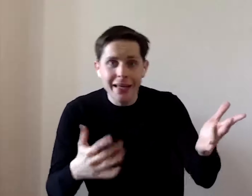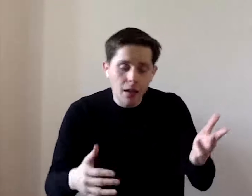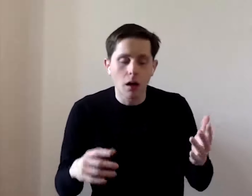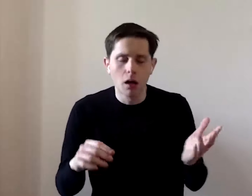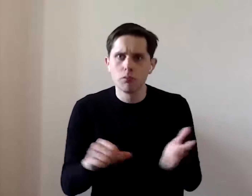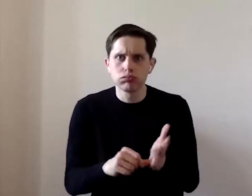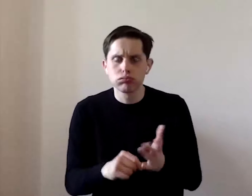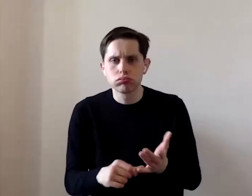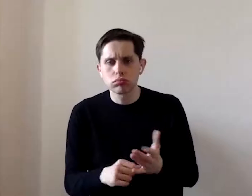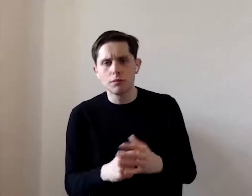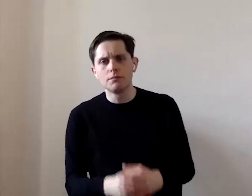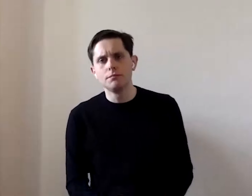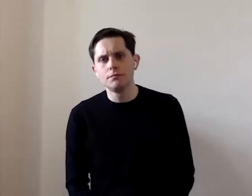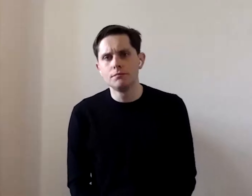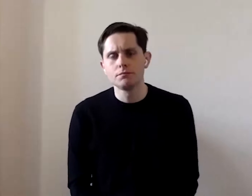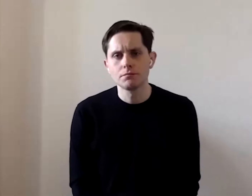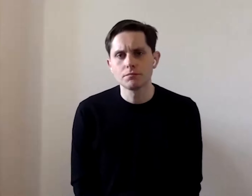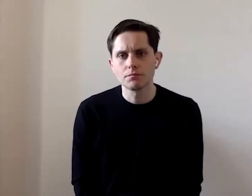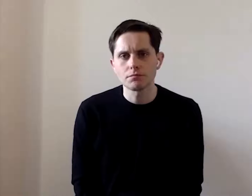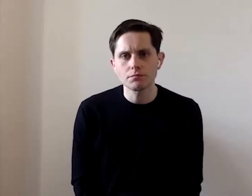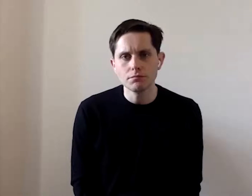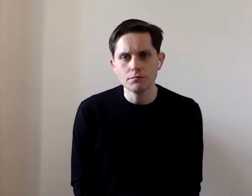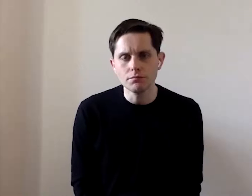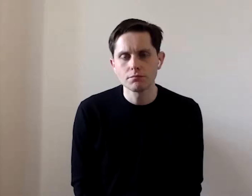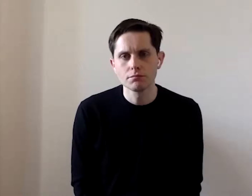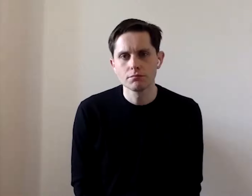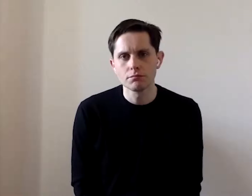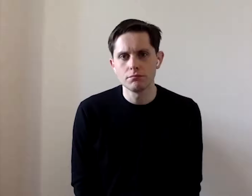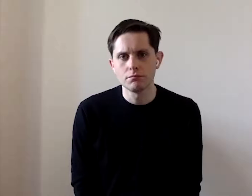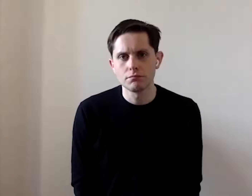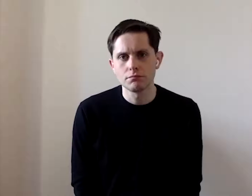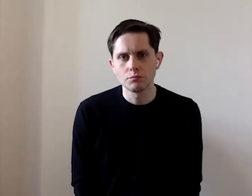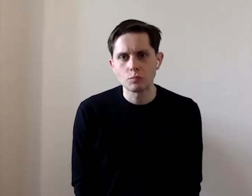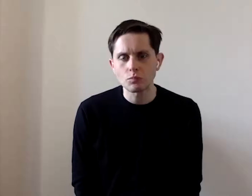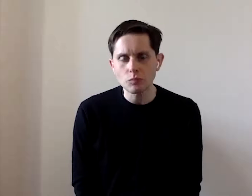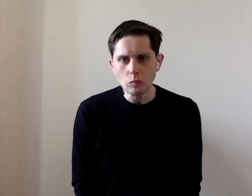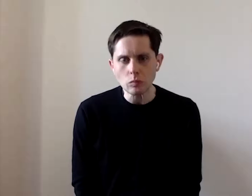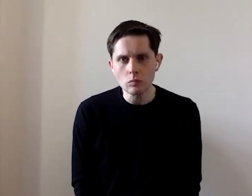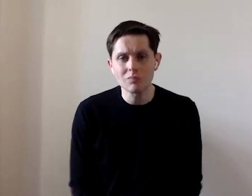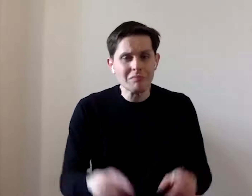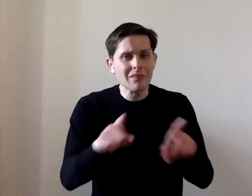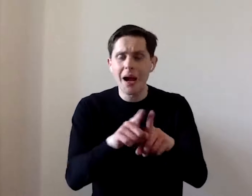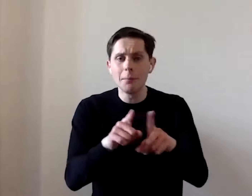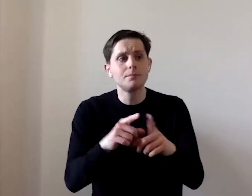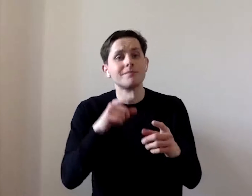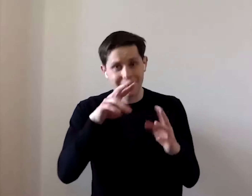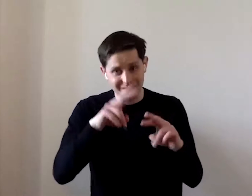slot, or that the workshop wasn't full. I also need to make allowances